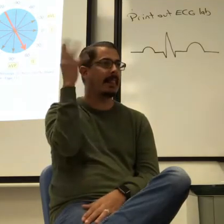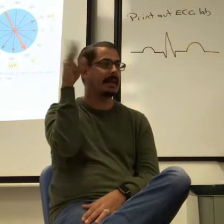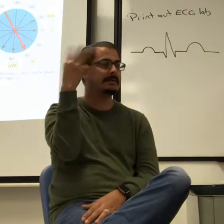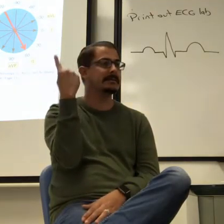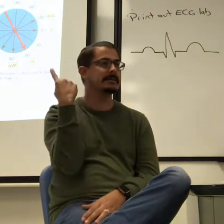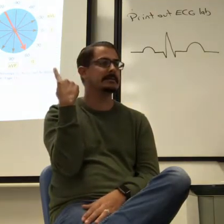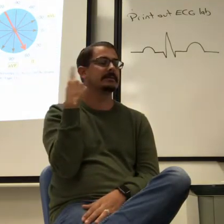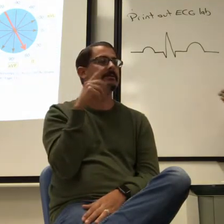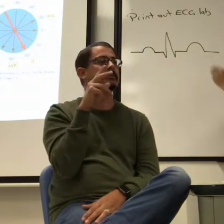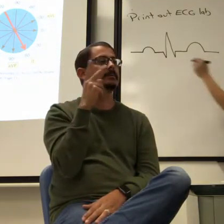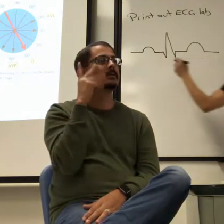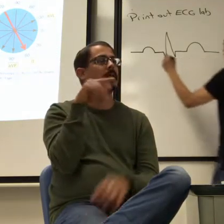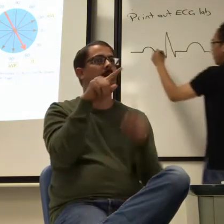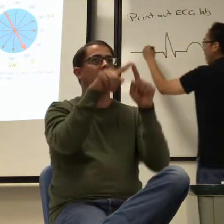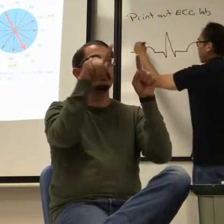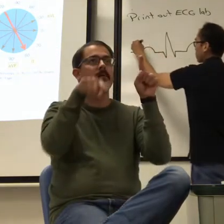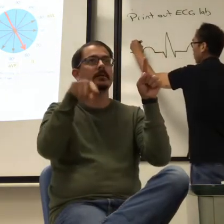look at that,